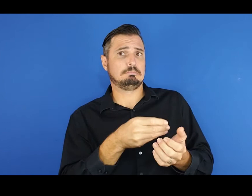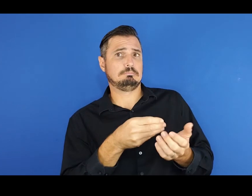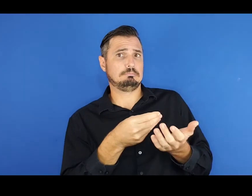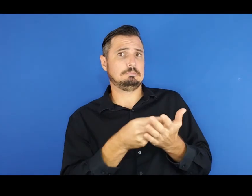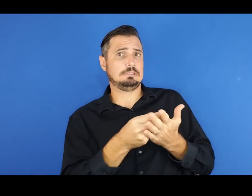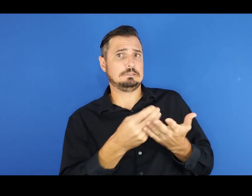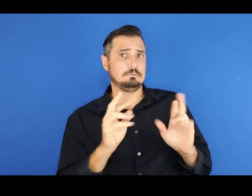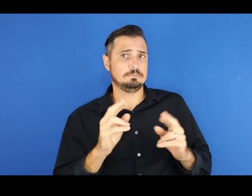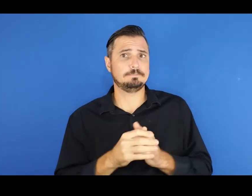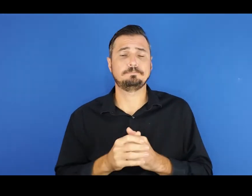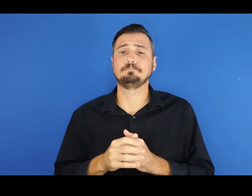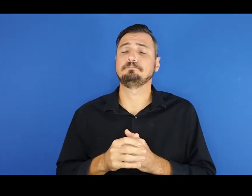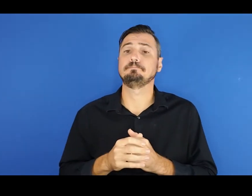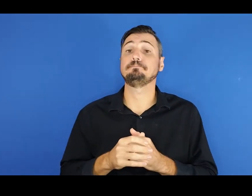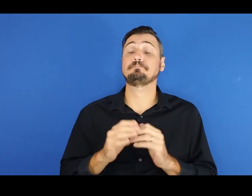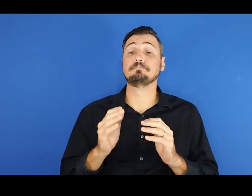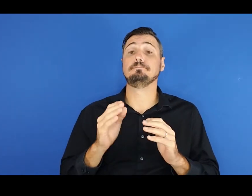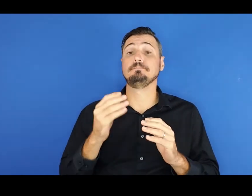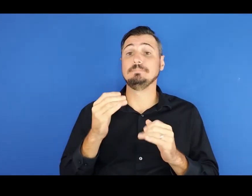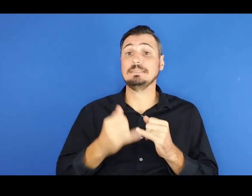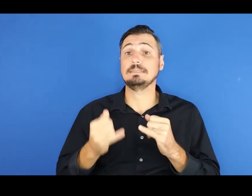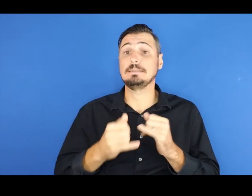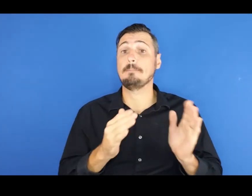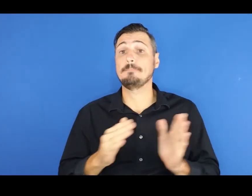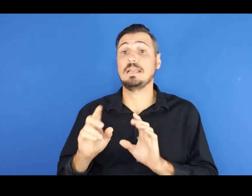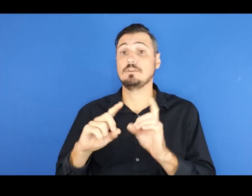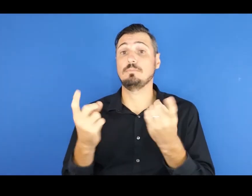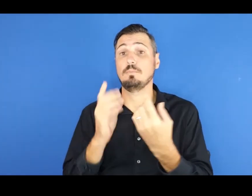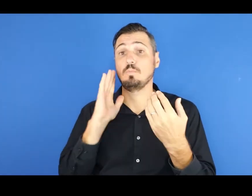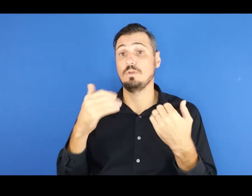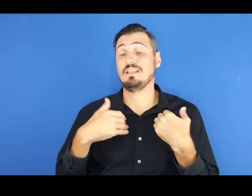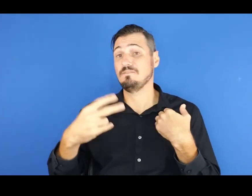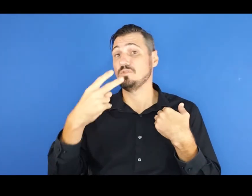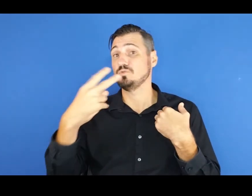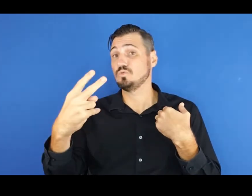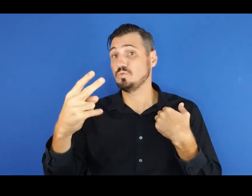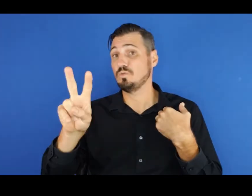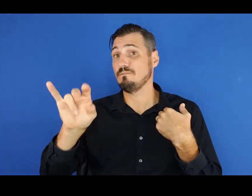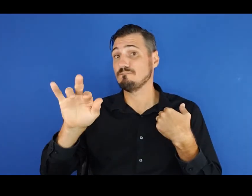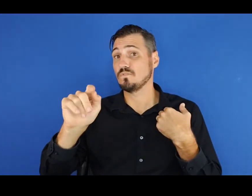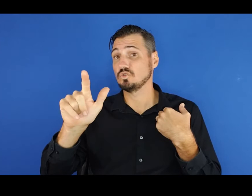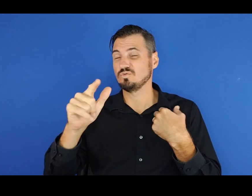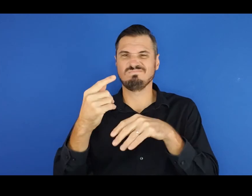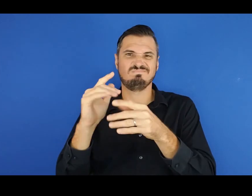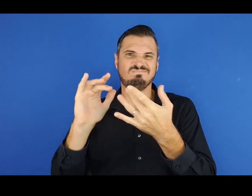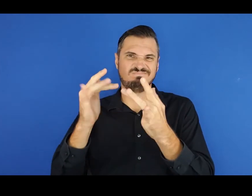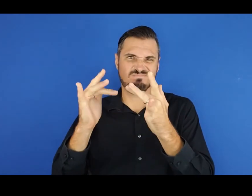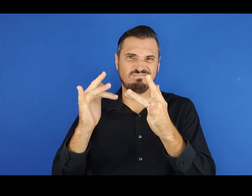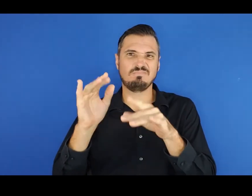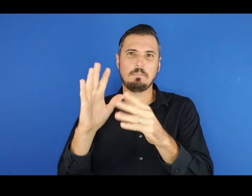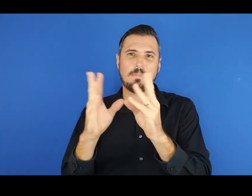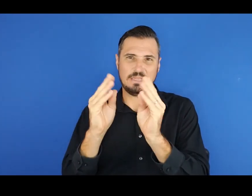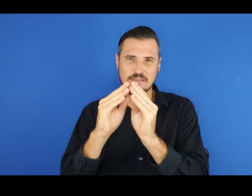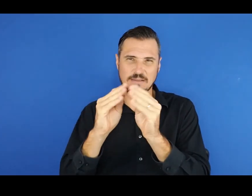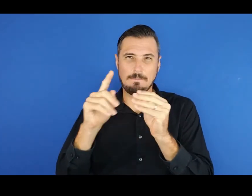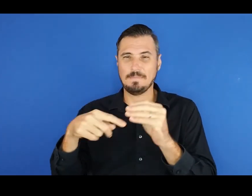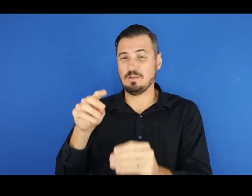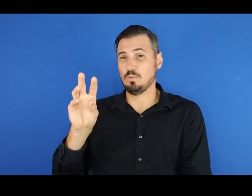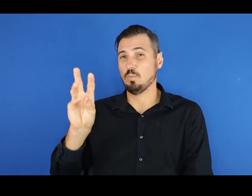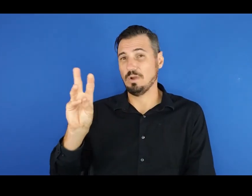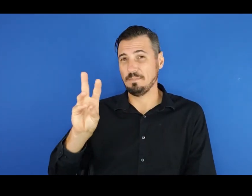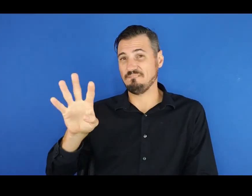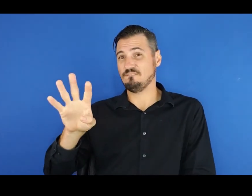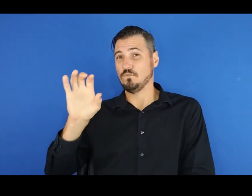Finally, the Planning Department will hold 2 virtual public meetings on the Waimea 400 Master Plan from 6 to 7:30 p.m.